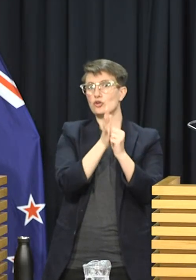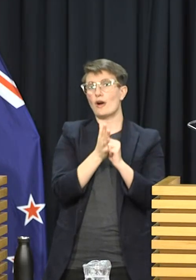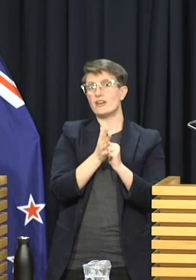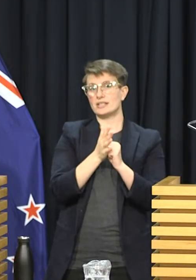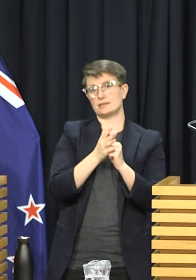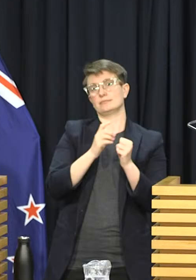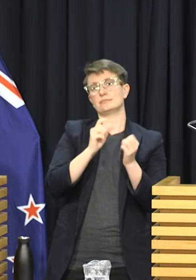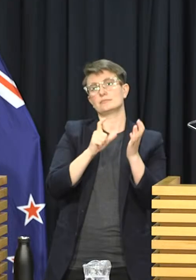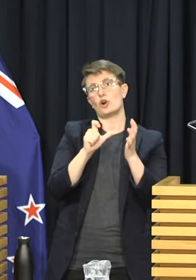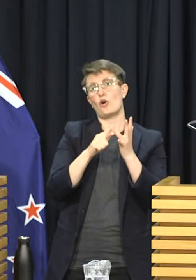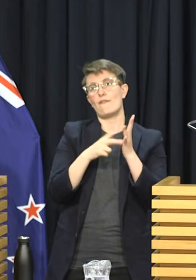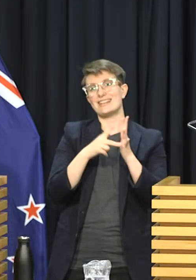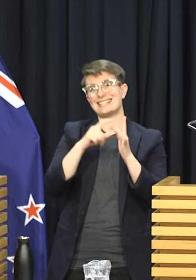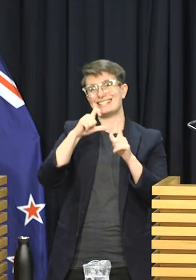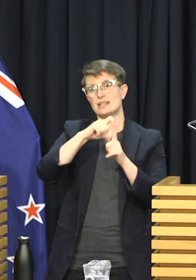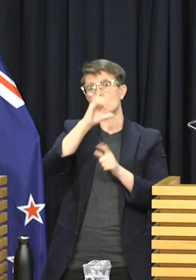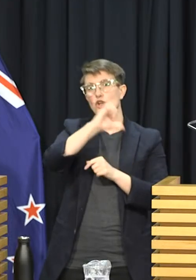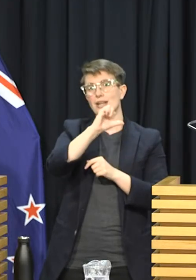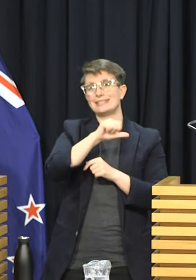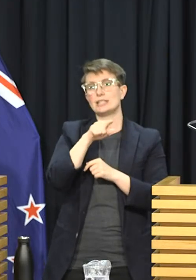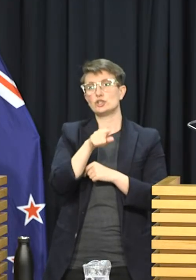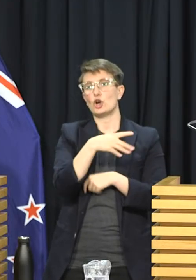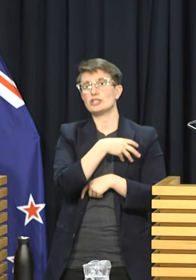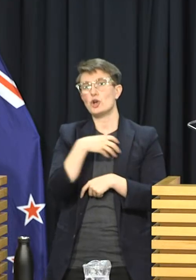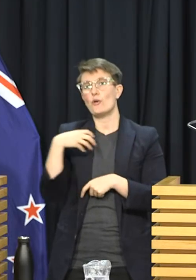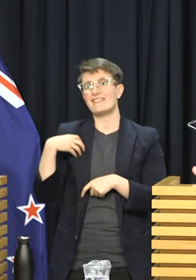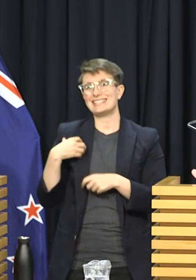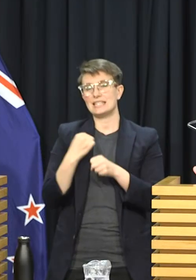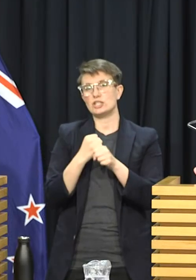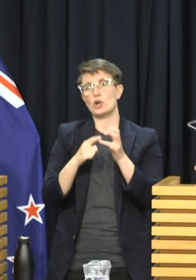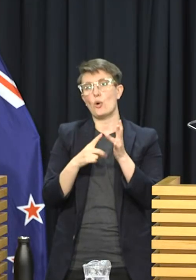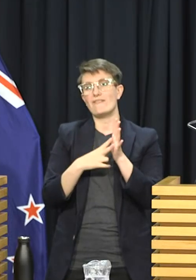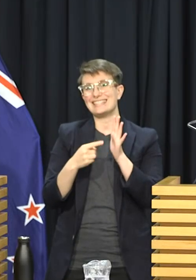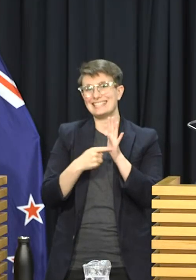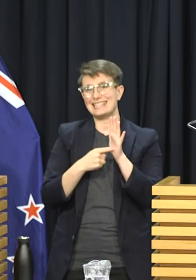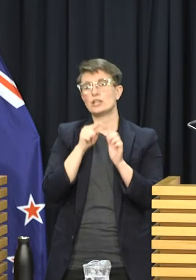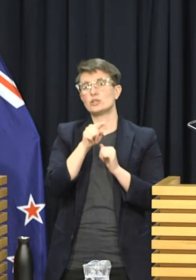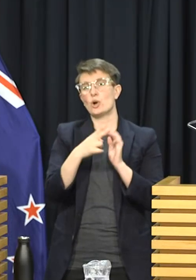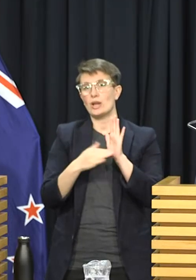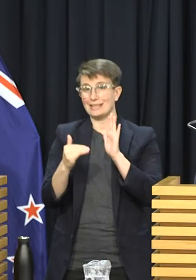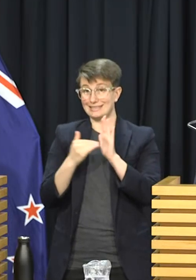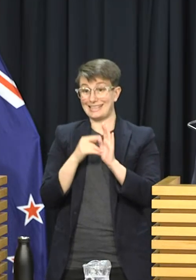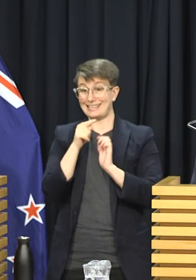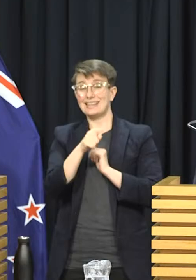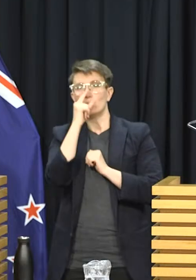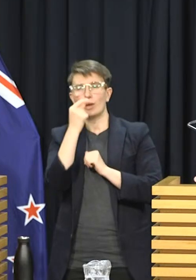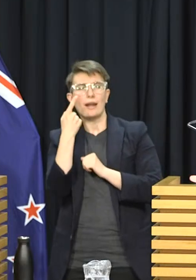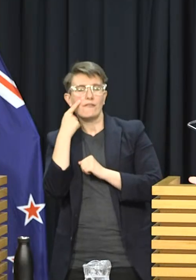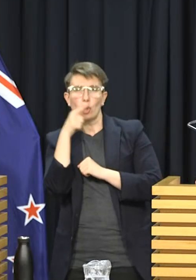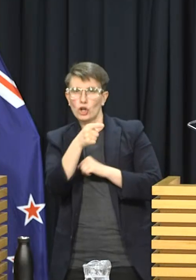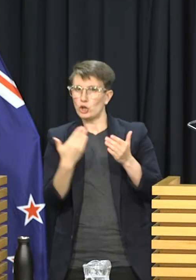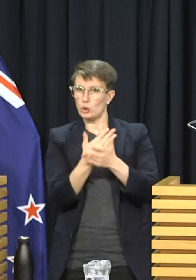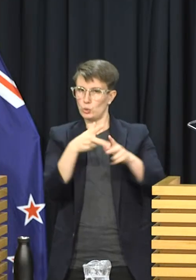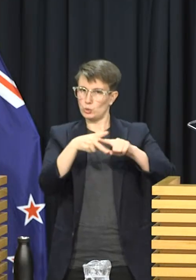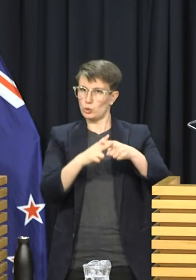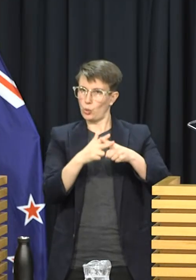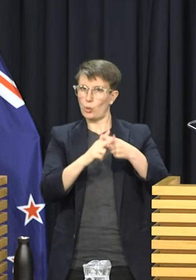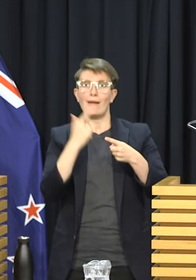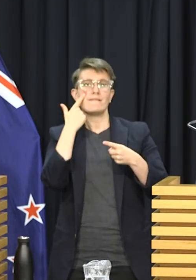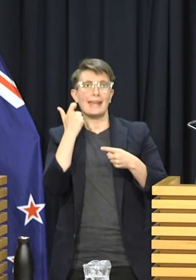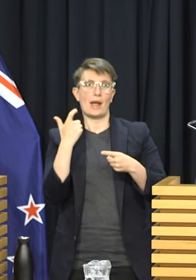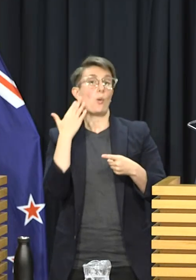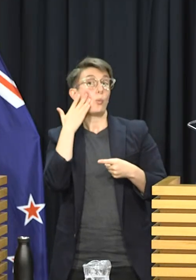covid19.govt.nz website that allows people to look and get an idea of when it is likely they will be offered the vaccine.